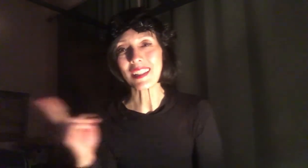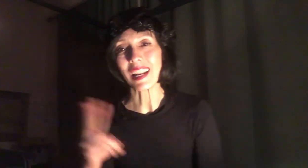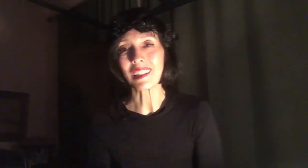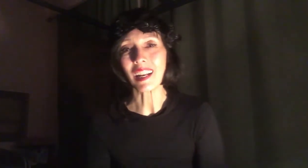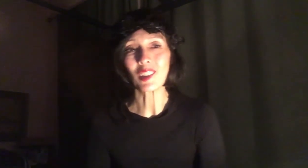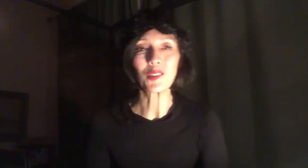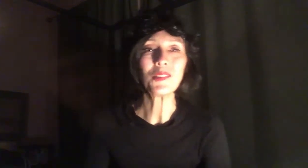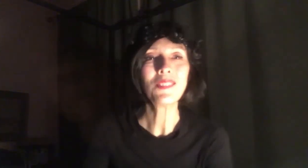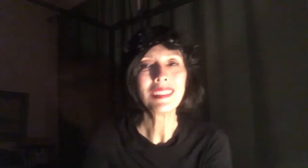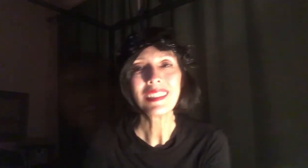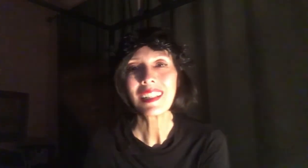take a take two.